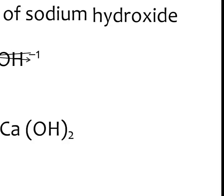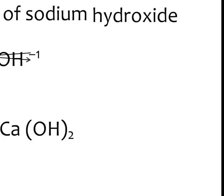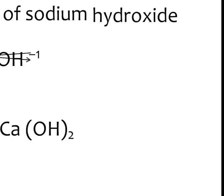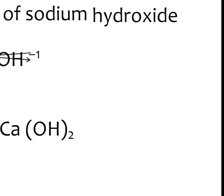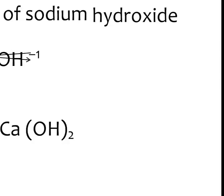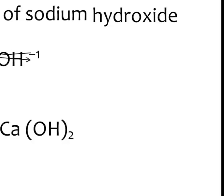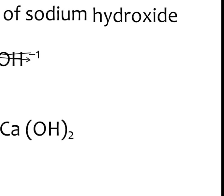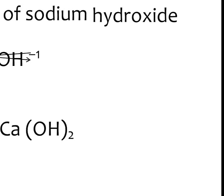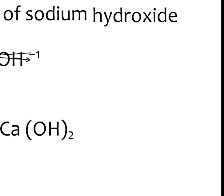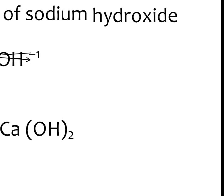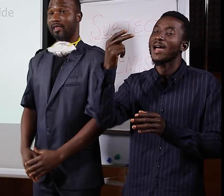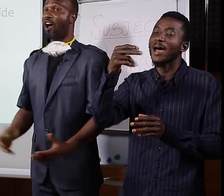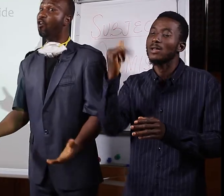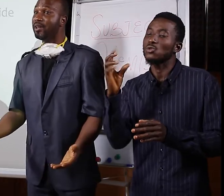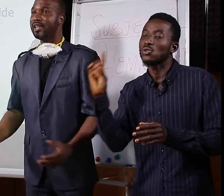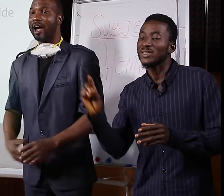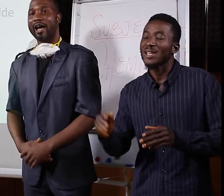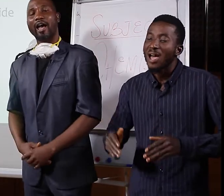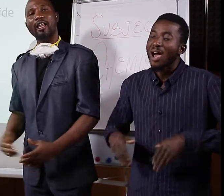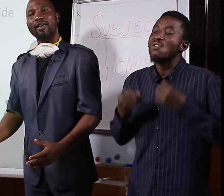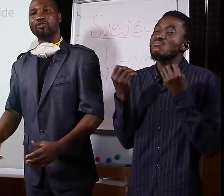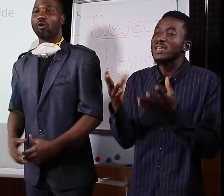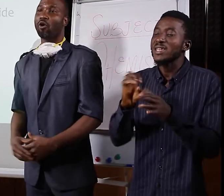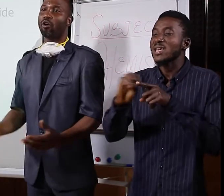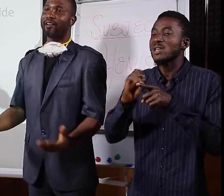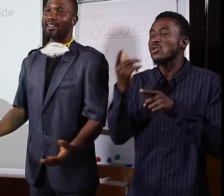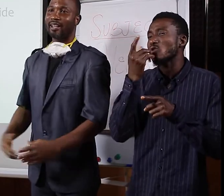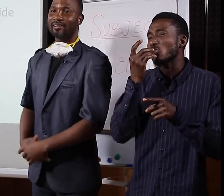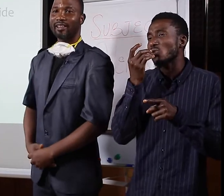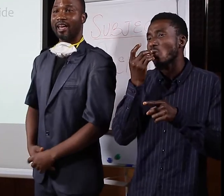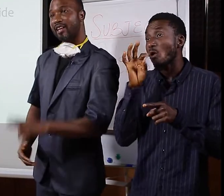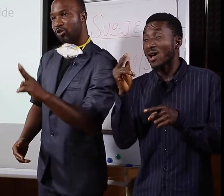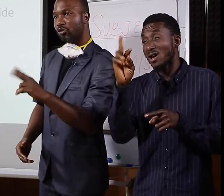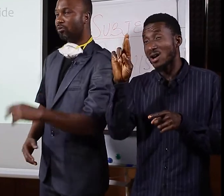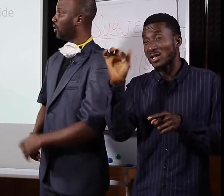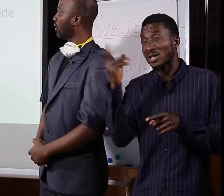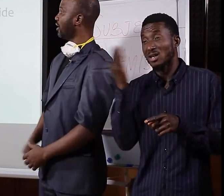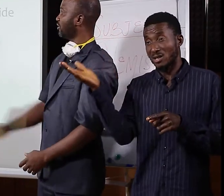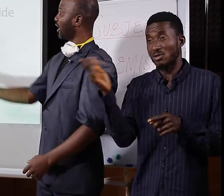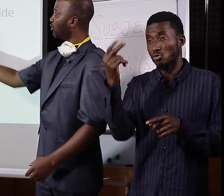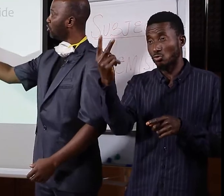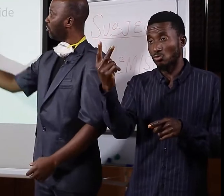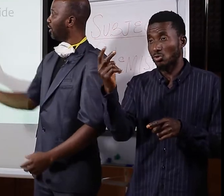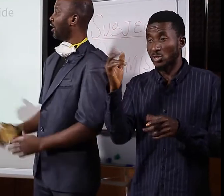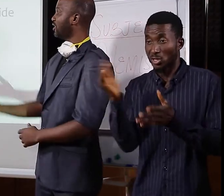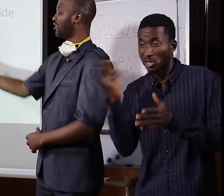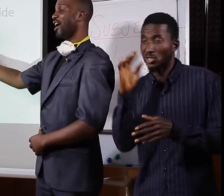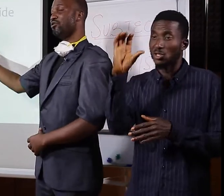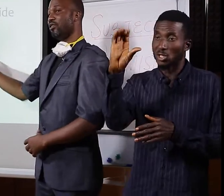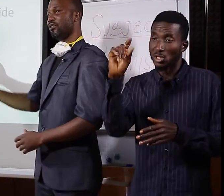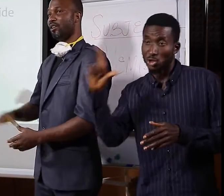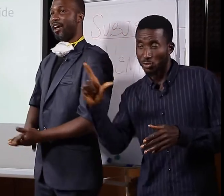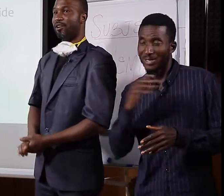of calcium hydroxide. Now, how many elements or radicals are there? There are 2. There's calcium and there